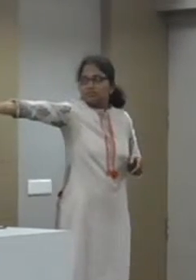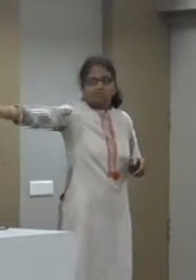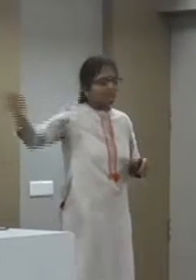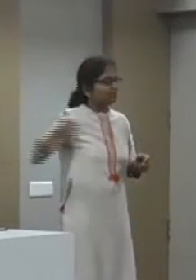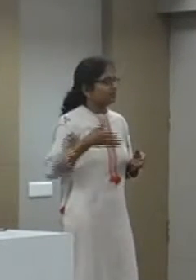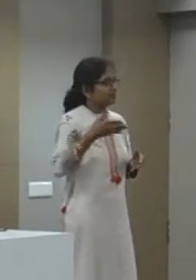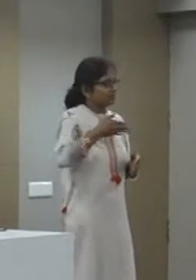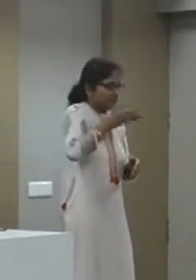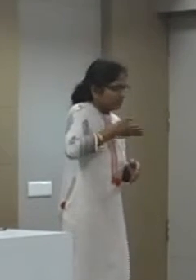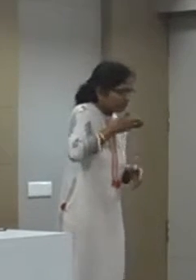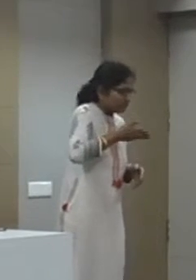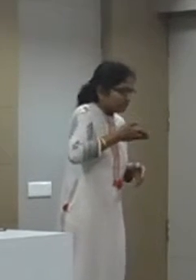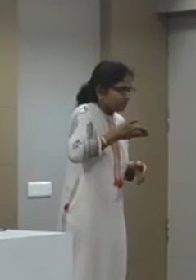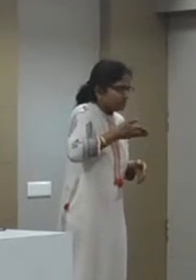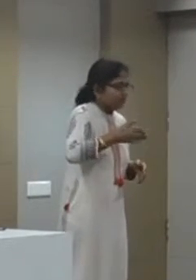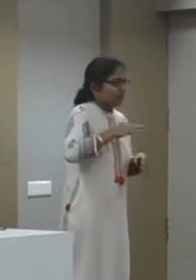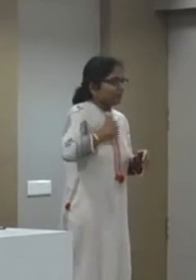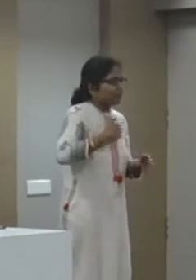the sign language.